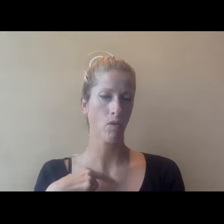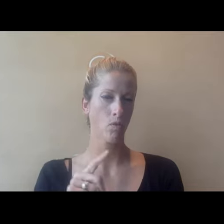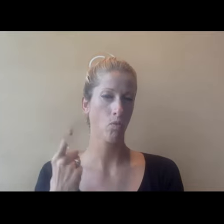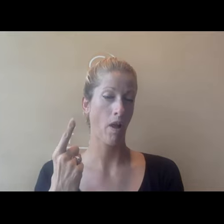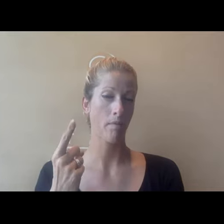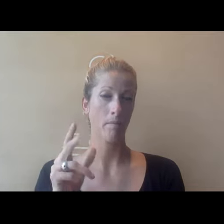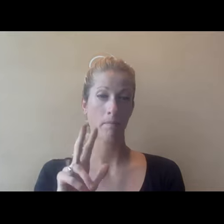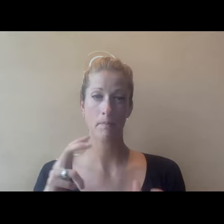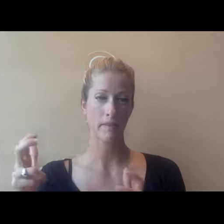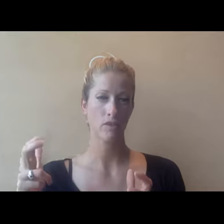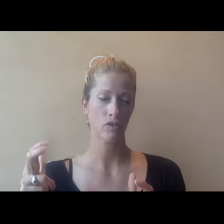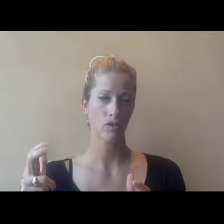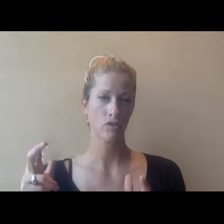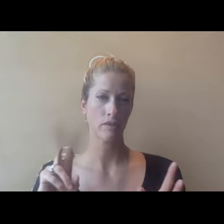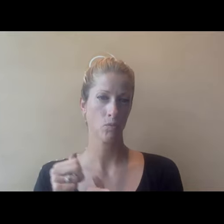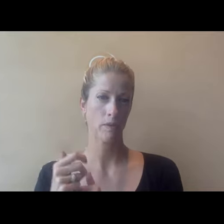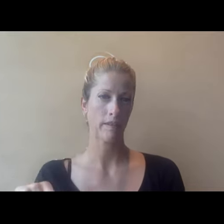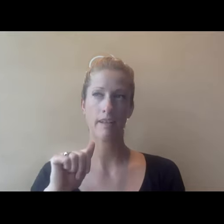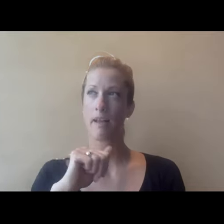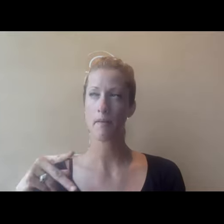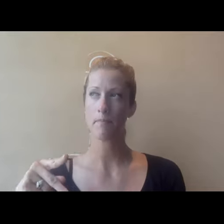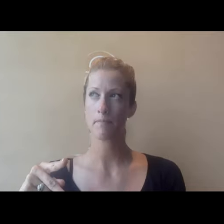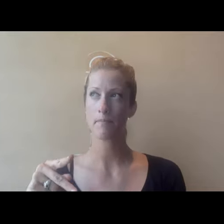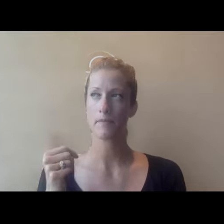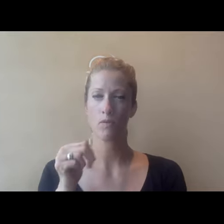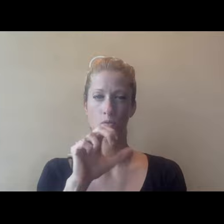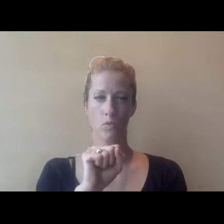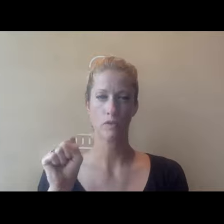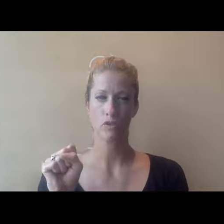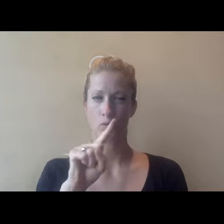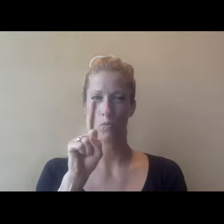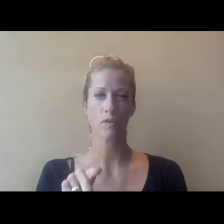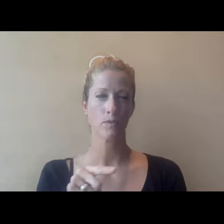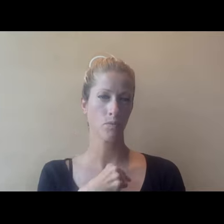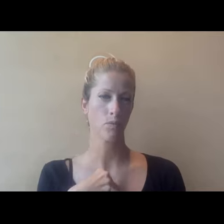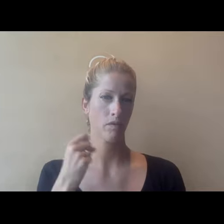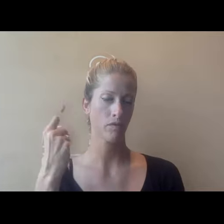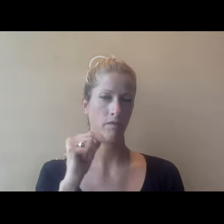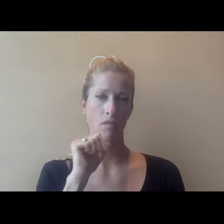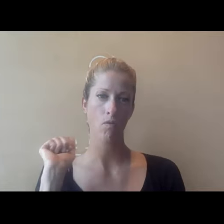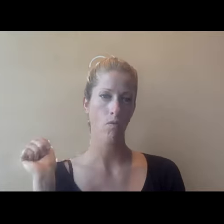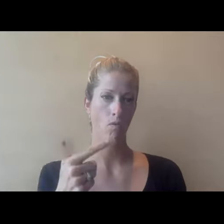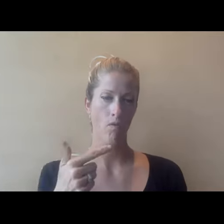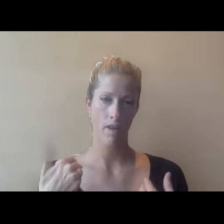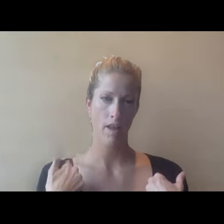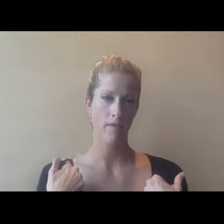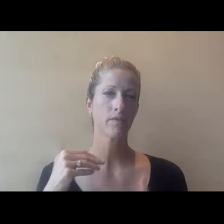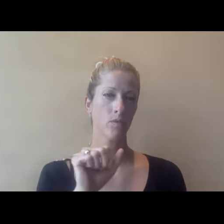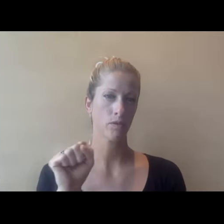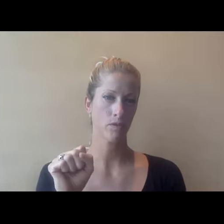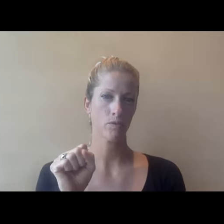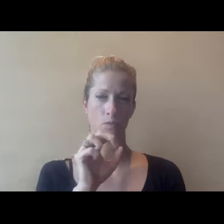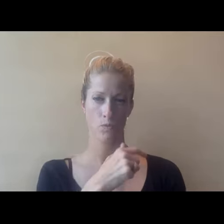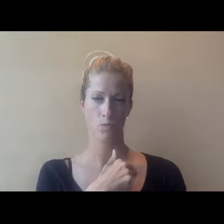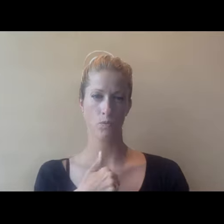seen personally within the application is the Social Security question. We understand that not everyone has Social Security, and so